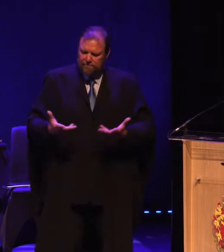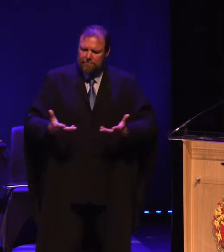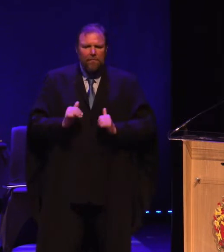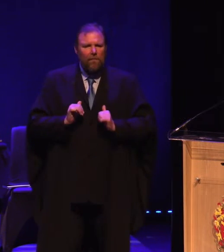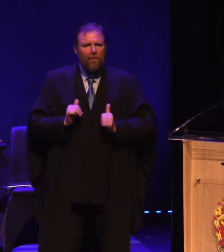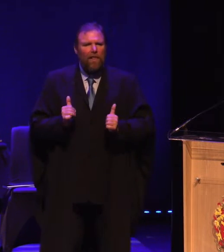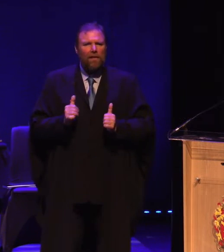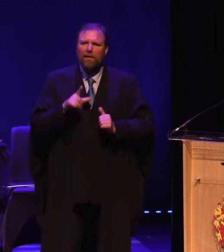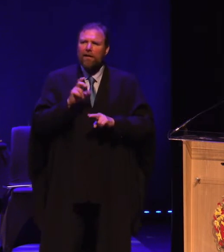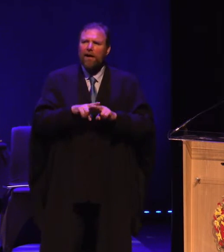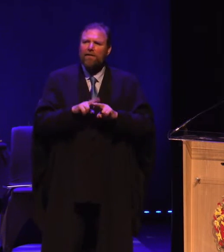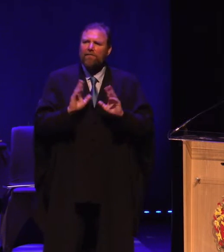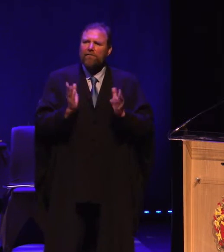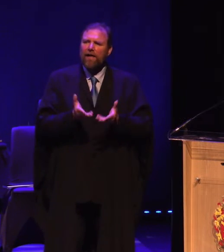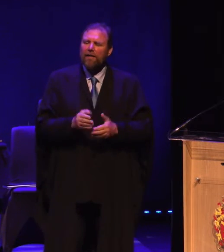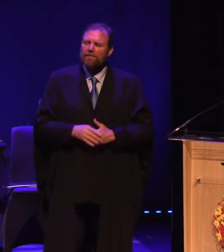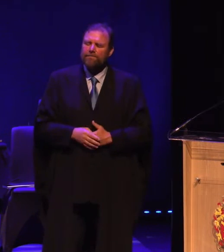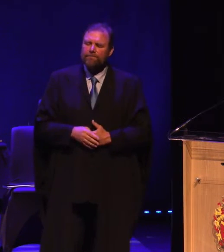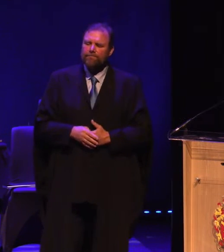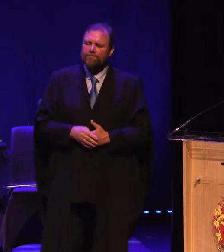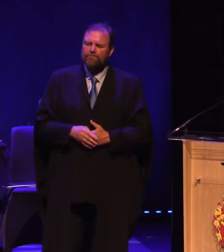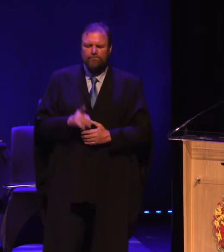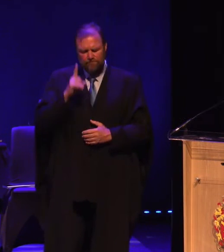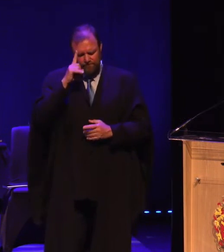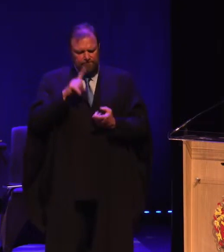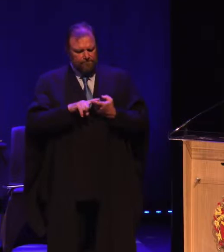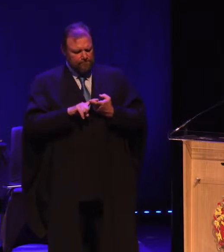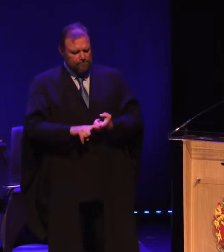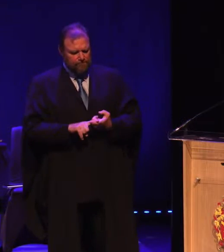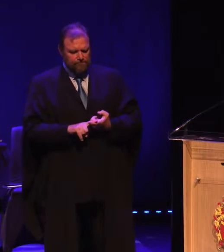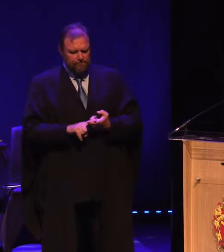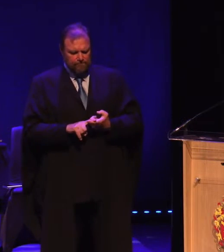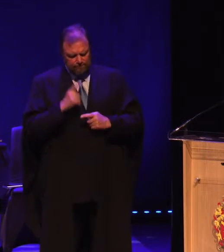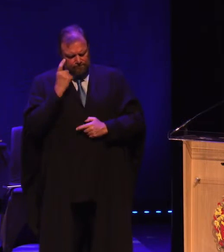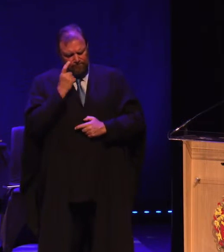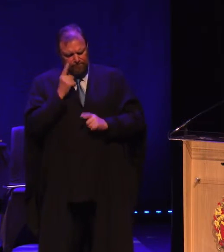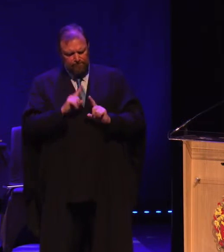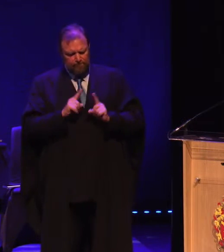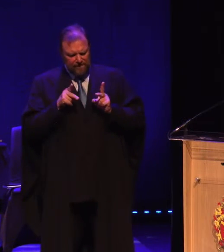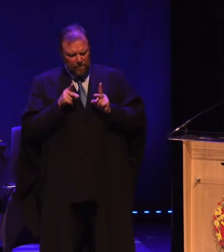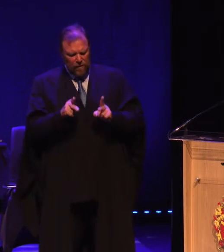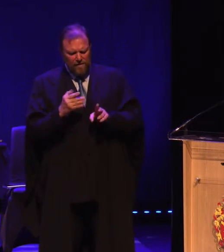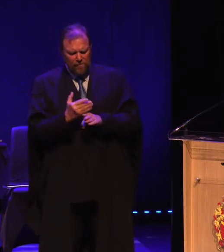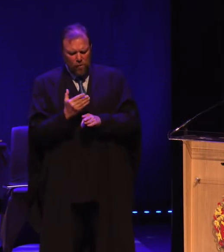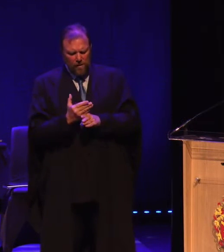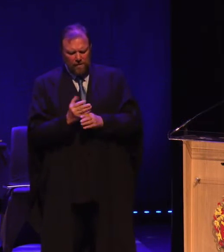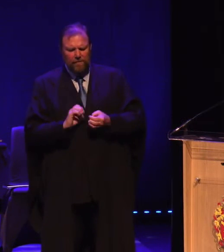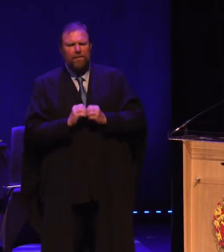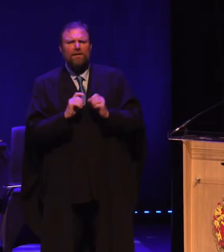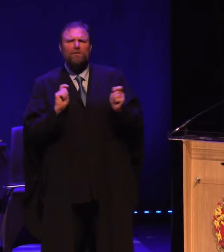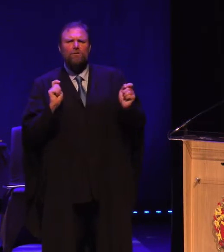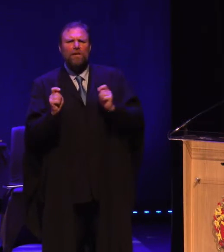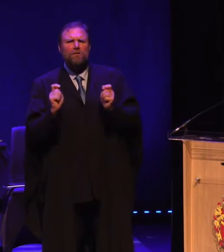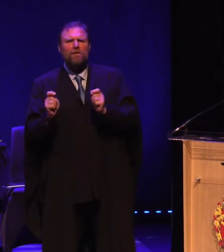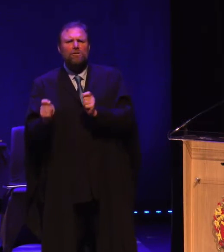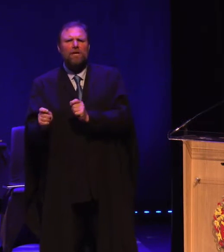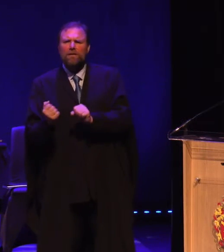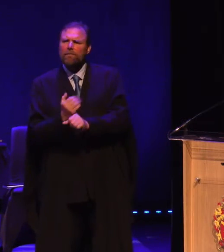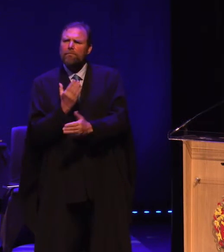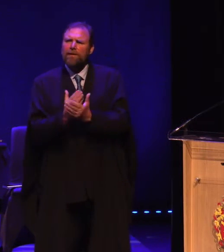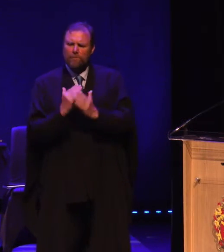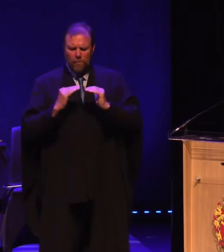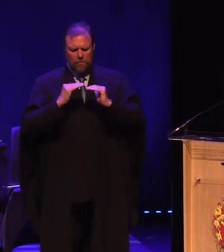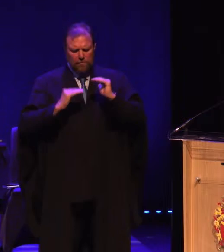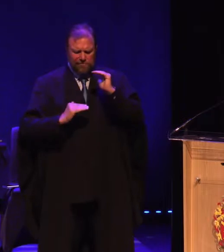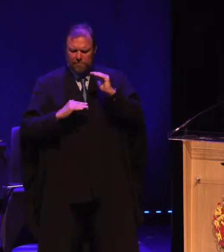Vale. She's absolutely committed to considering different ways of working to make the change we need in addressing health inequalities in our society